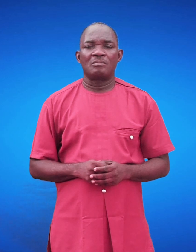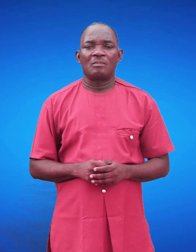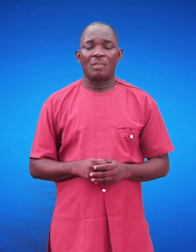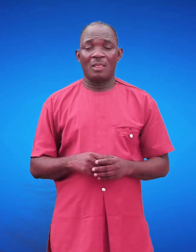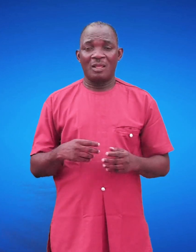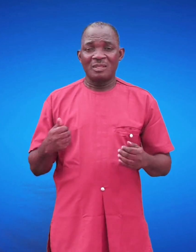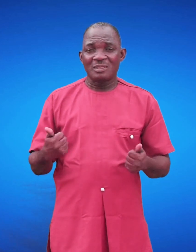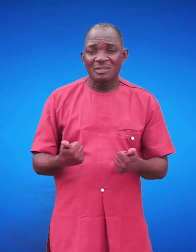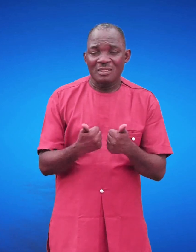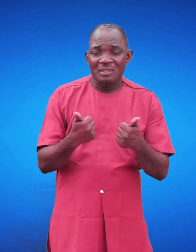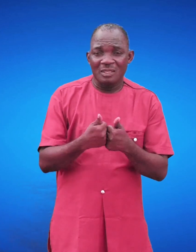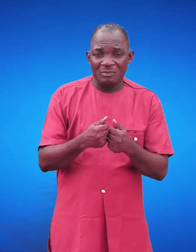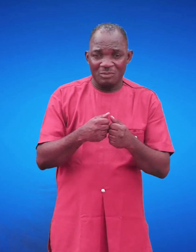Challenging a decision.